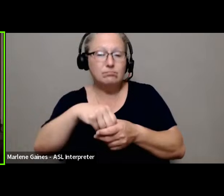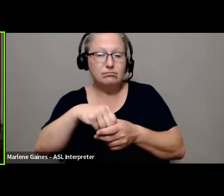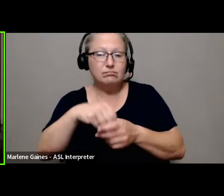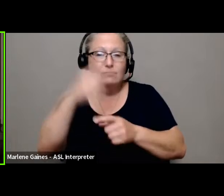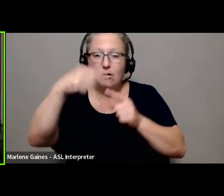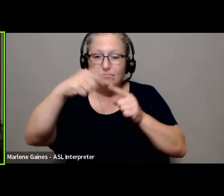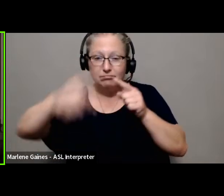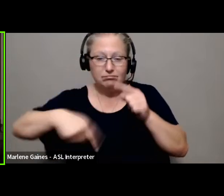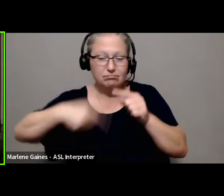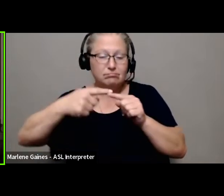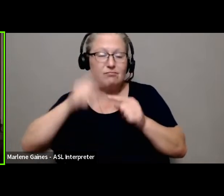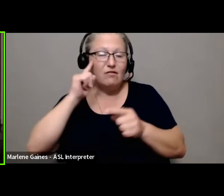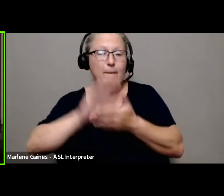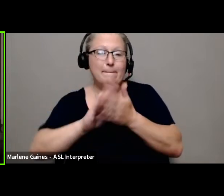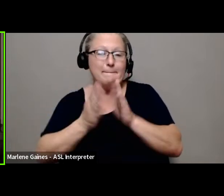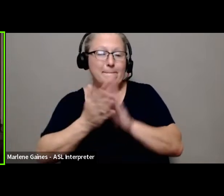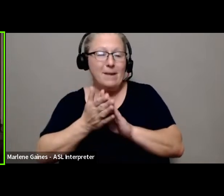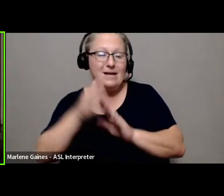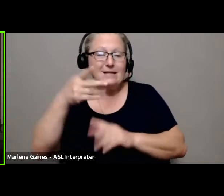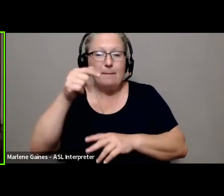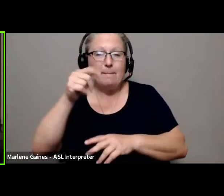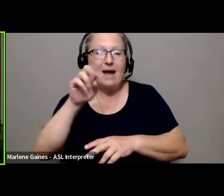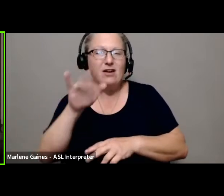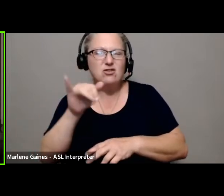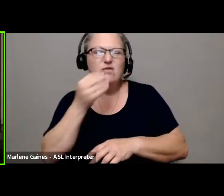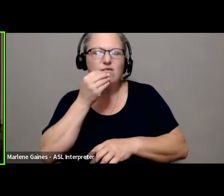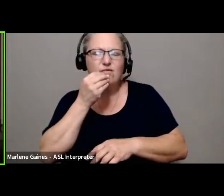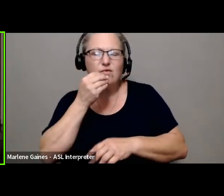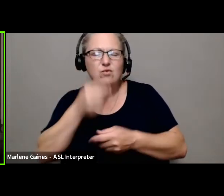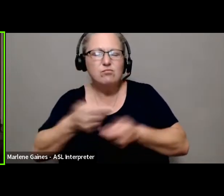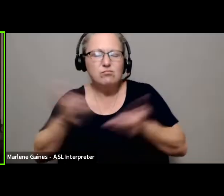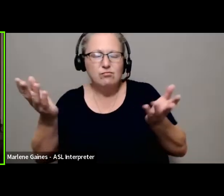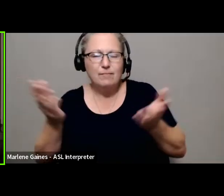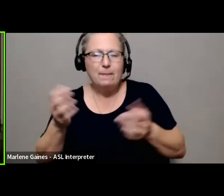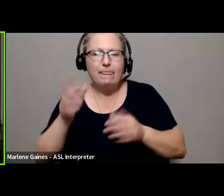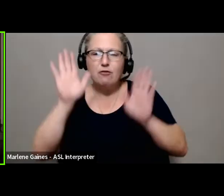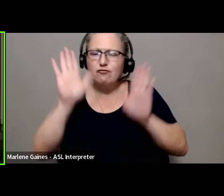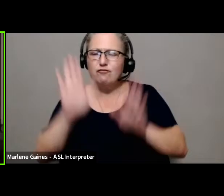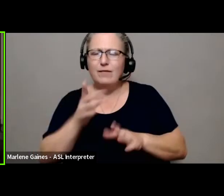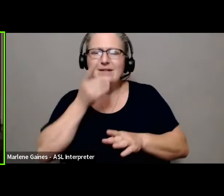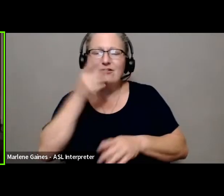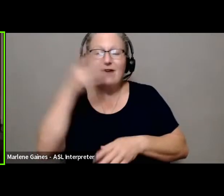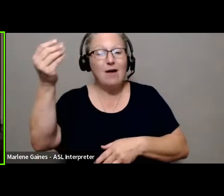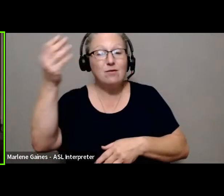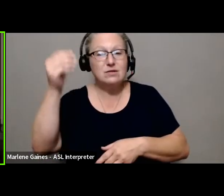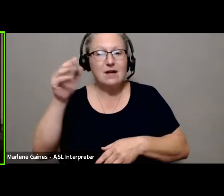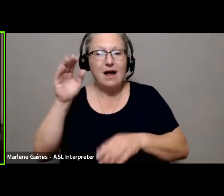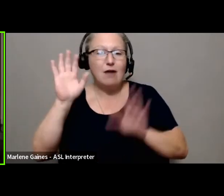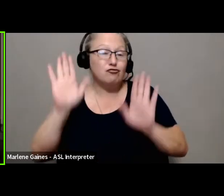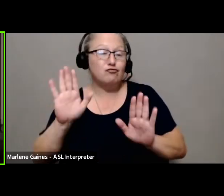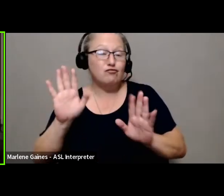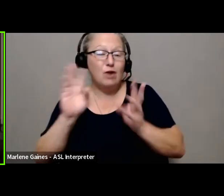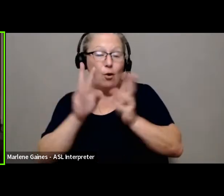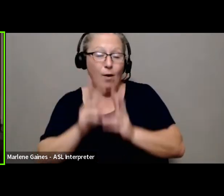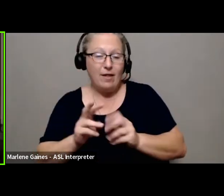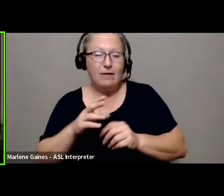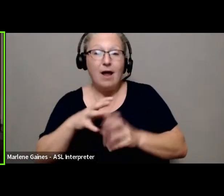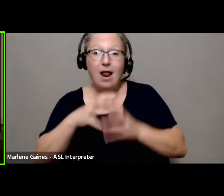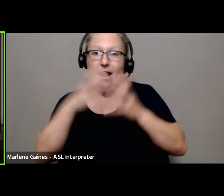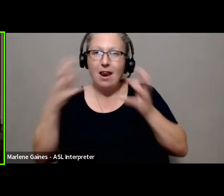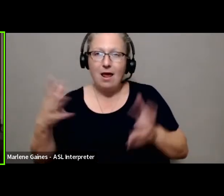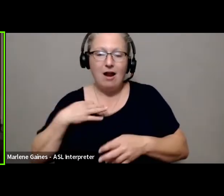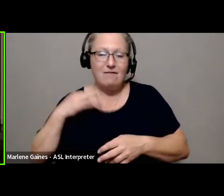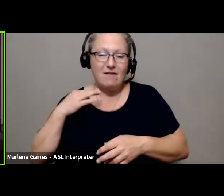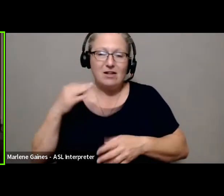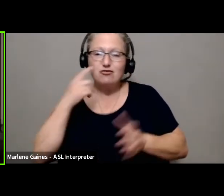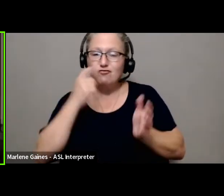year round in the Peace Pantry. And we had a great dinner outdoors, and it was great weather. And I wanted to mention that a lot of volunteers were recognized